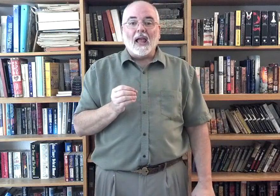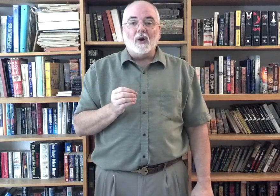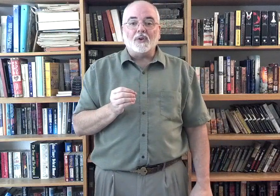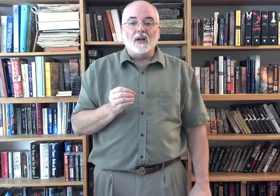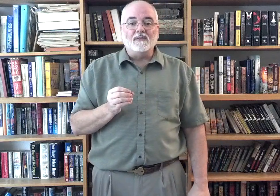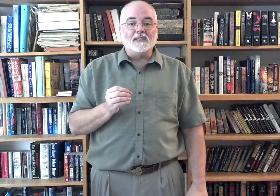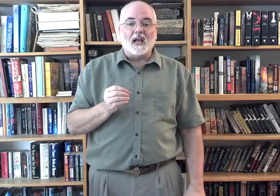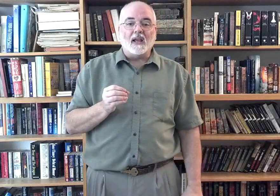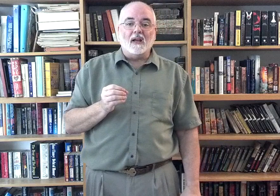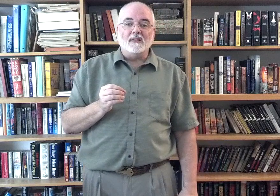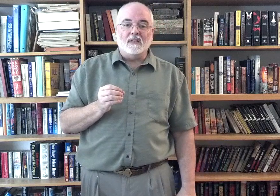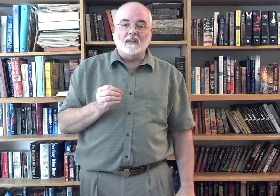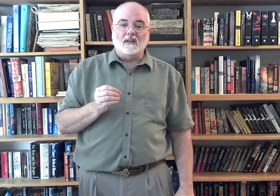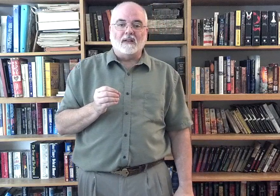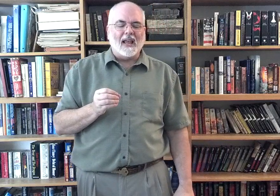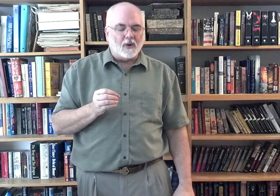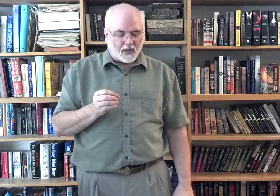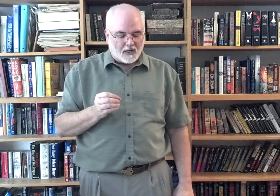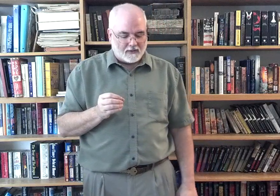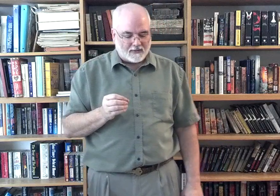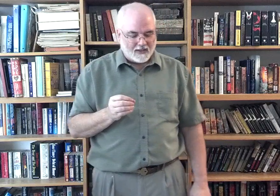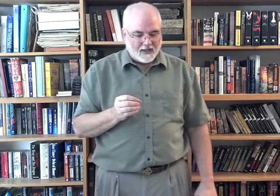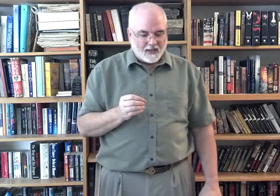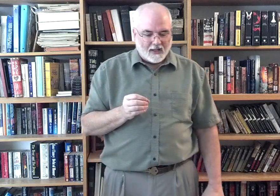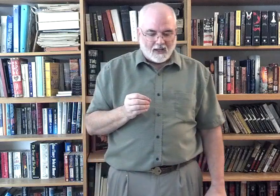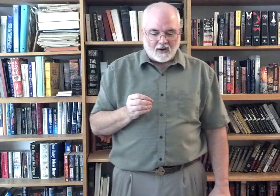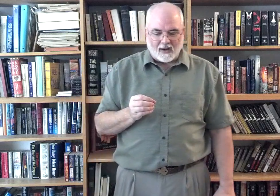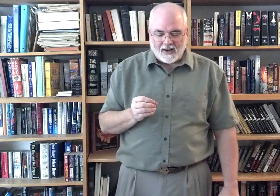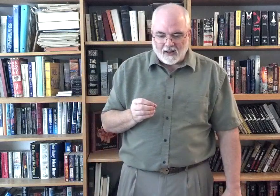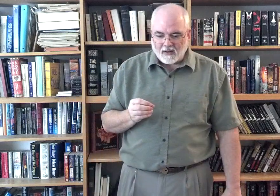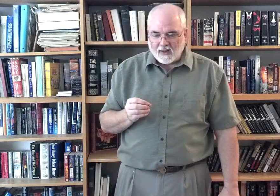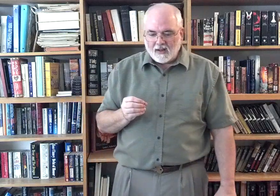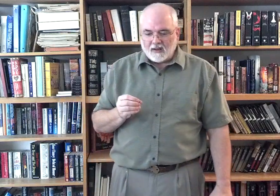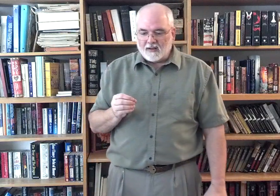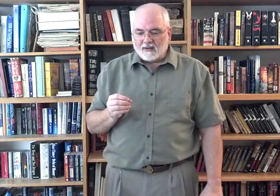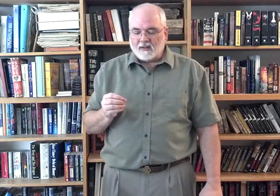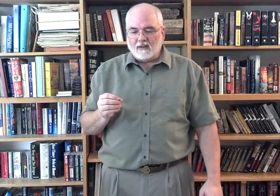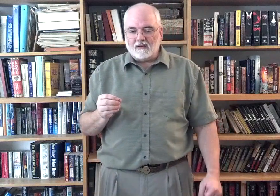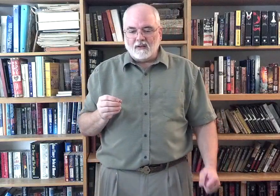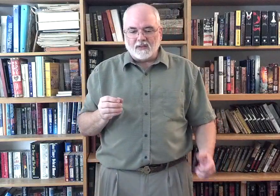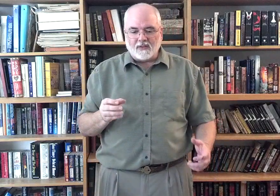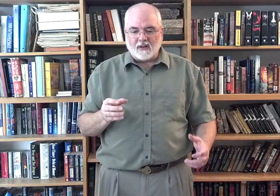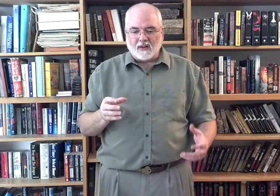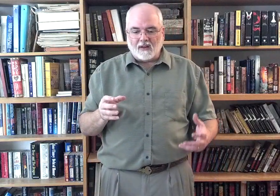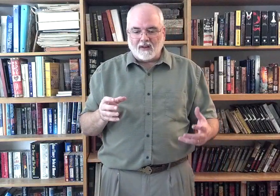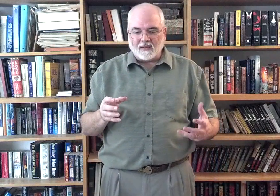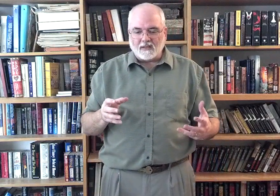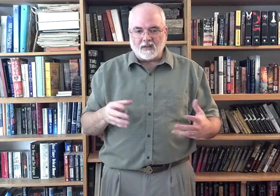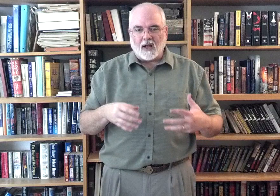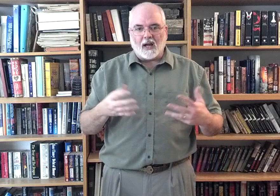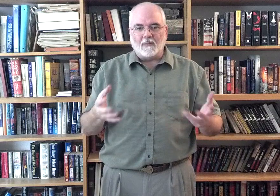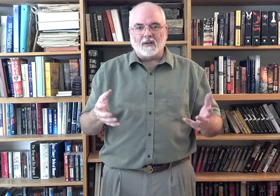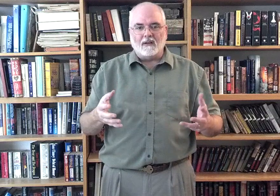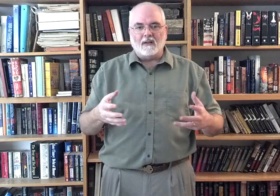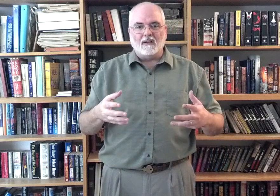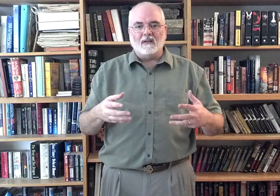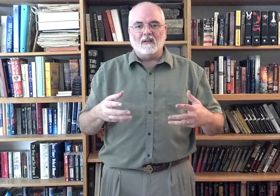out of Zion's hill. Out of. All right. Now, there's nothing. This isn't a hobbit.